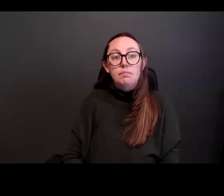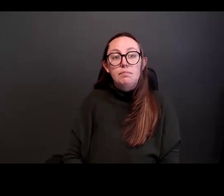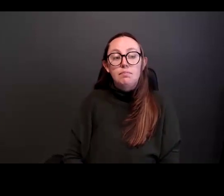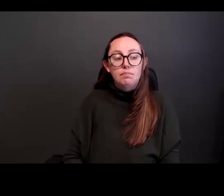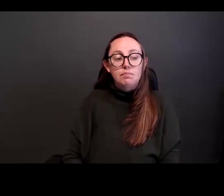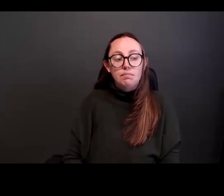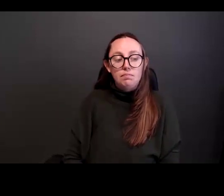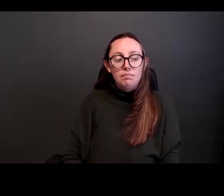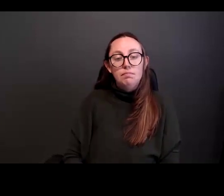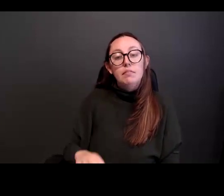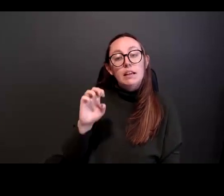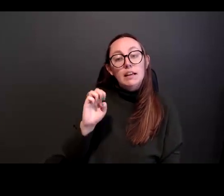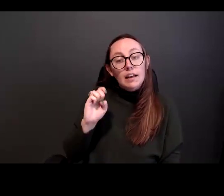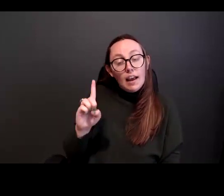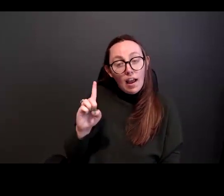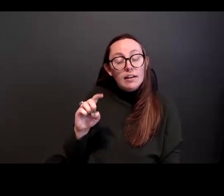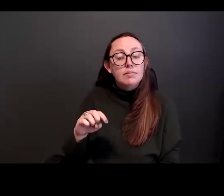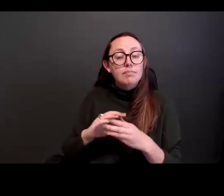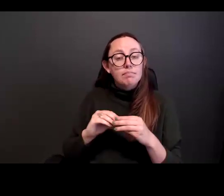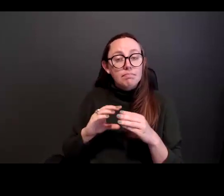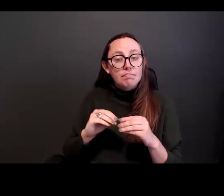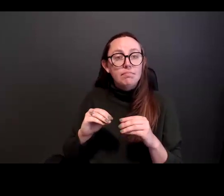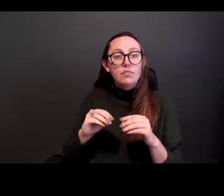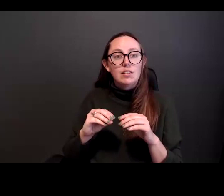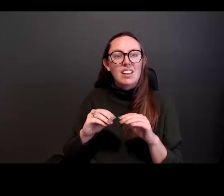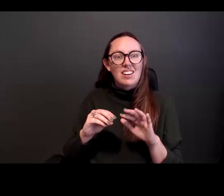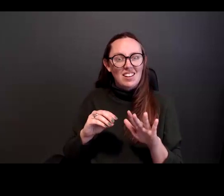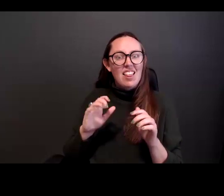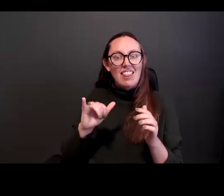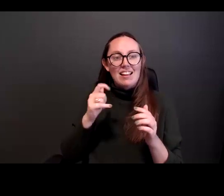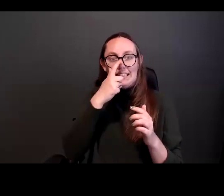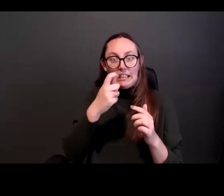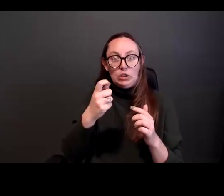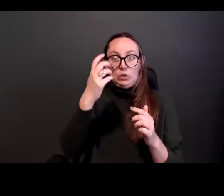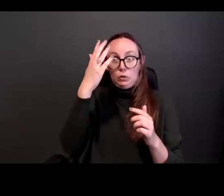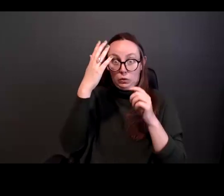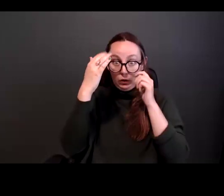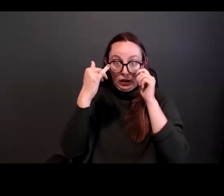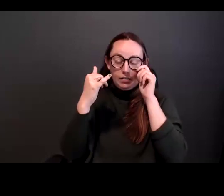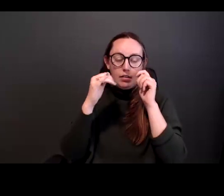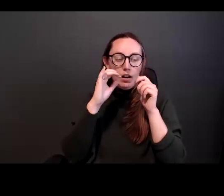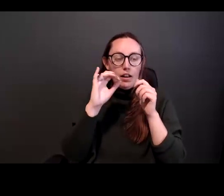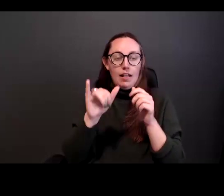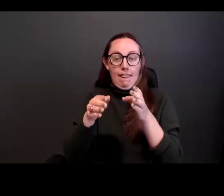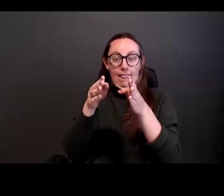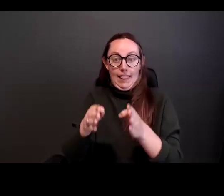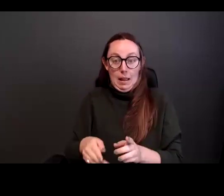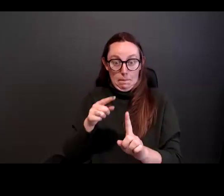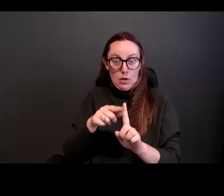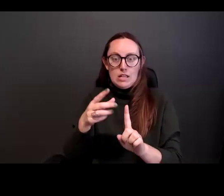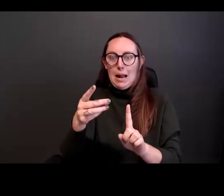that this person immediately recognizes this person that they don't know based on Edna Powell's